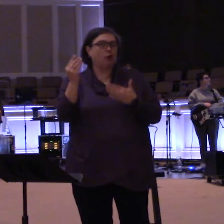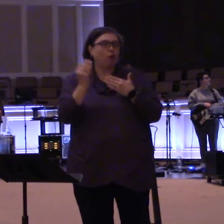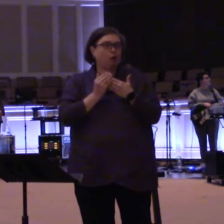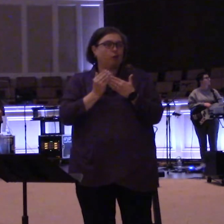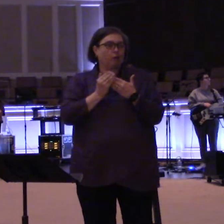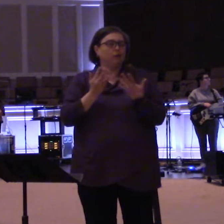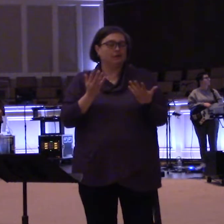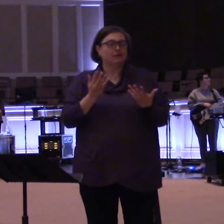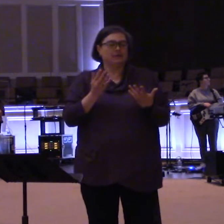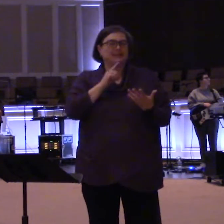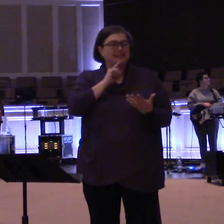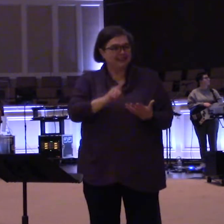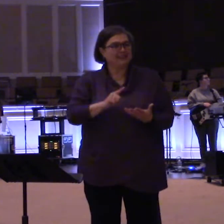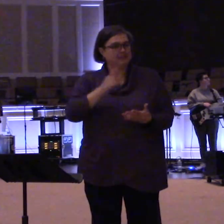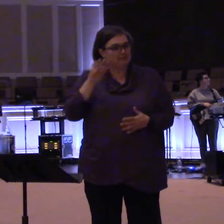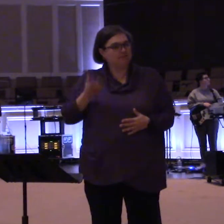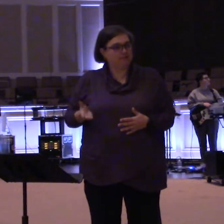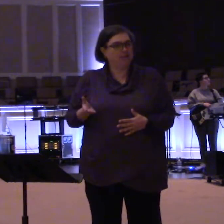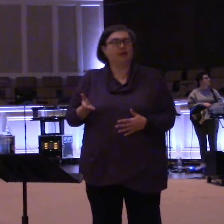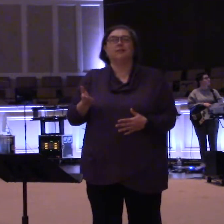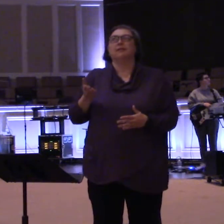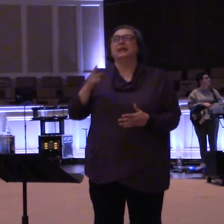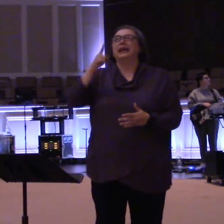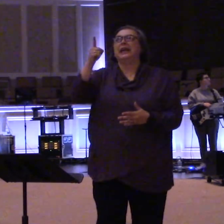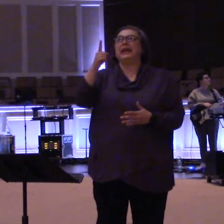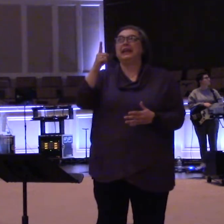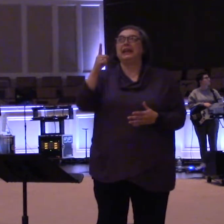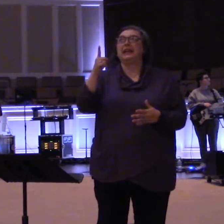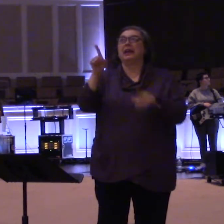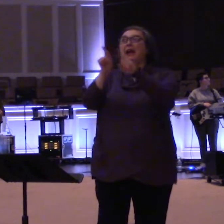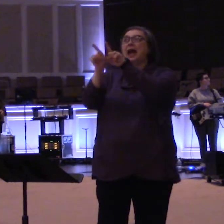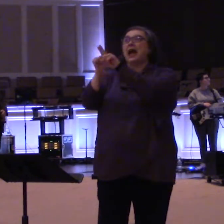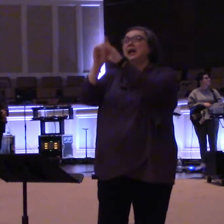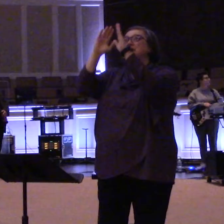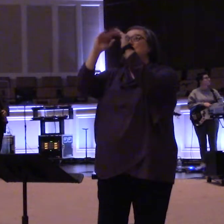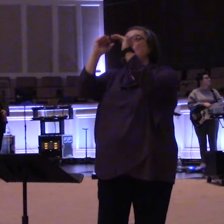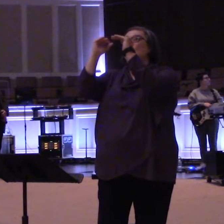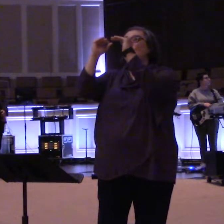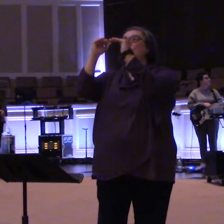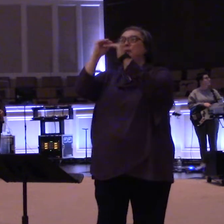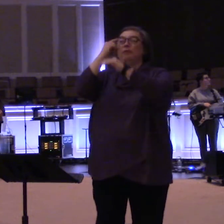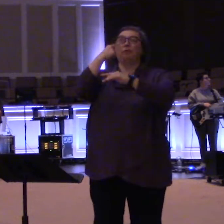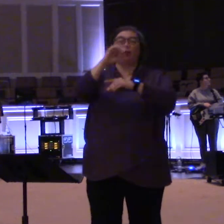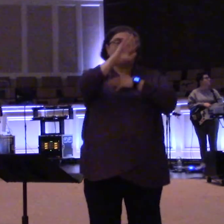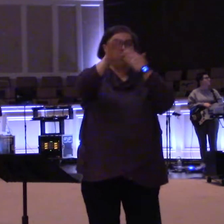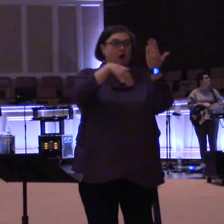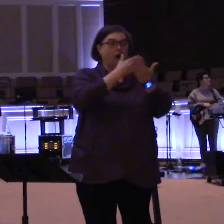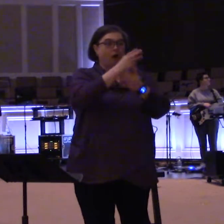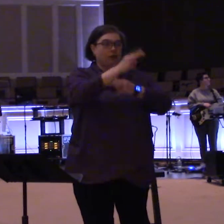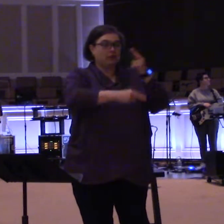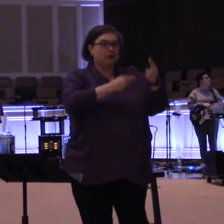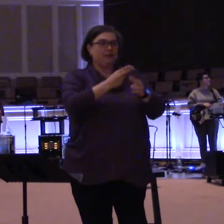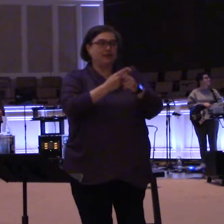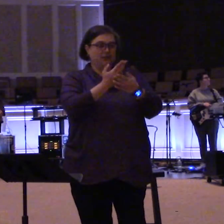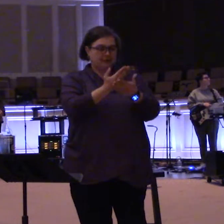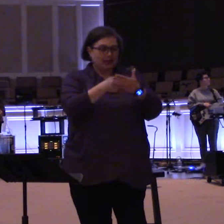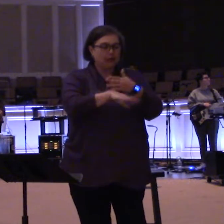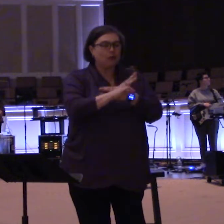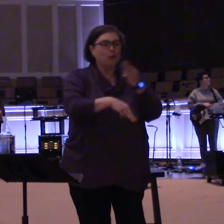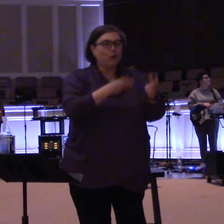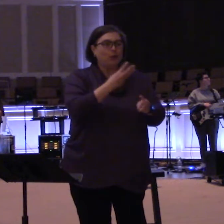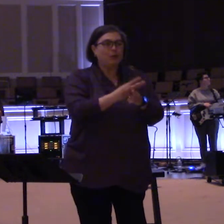And if the hope of the universe can enter the world as 8 pounds and cry, we can trust the hope can sustain